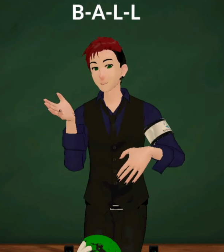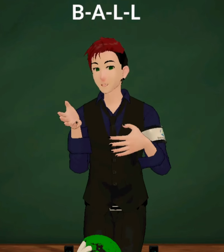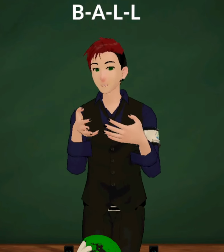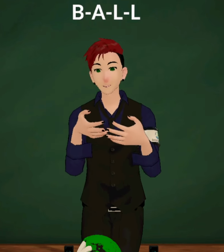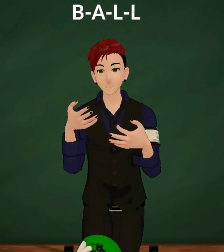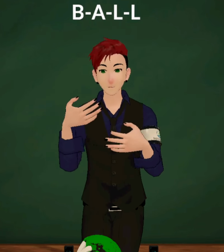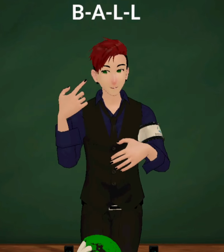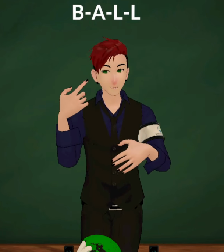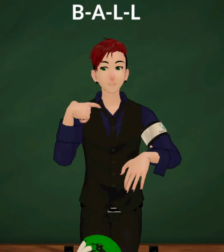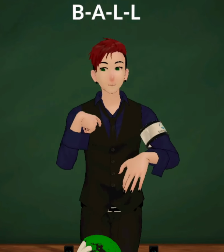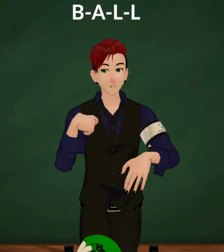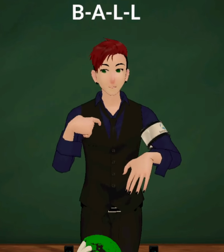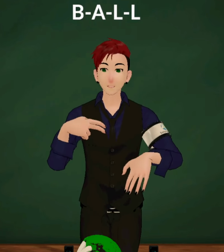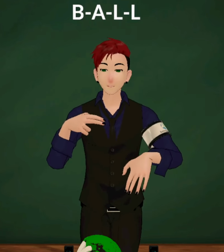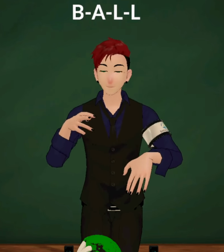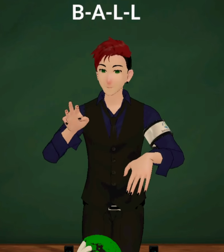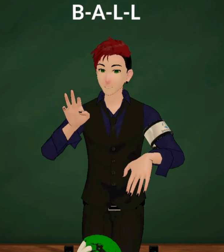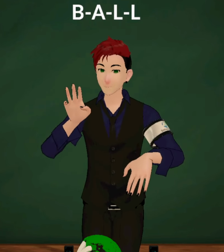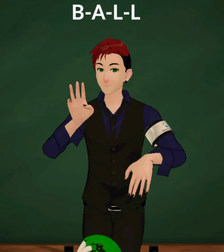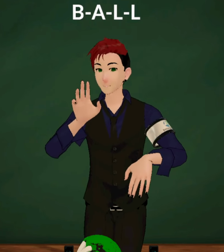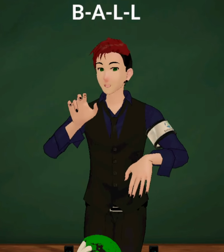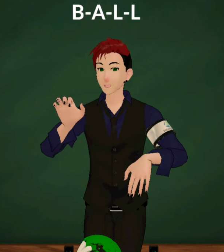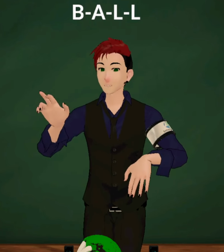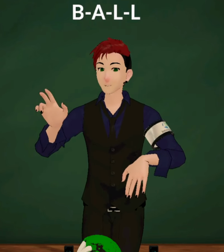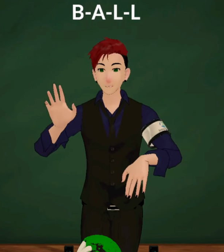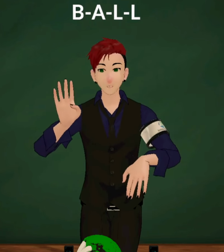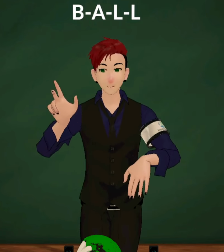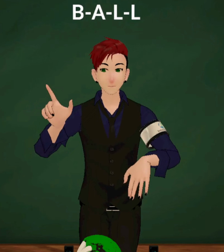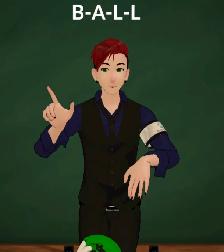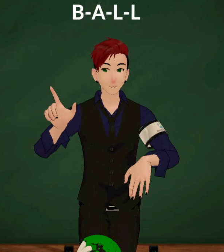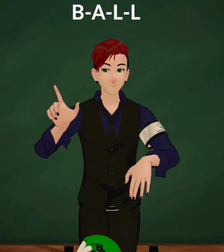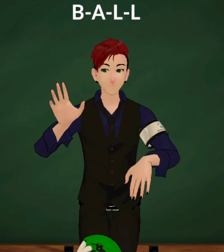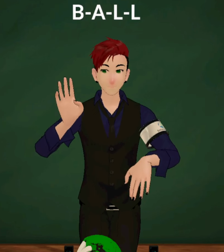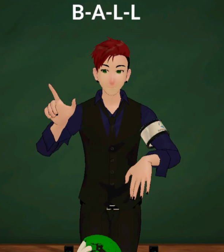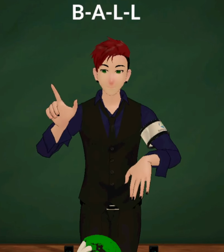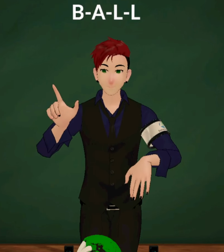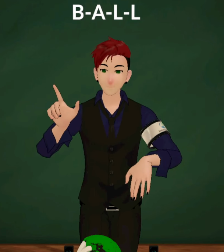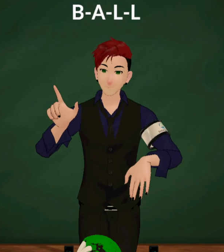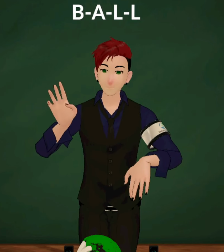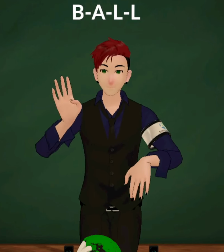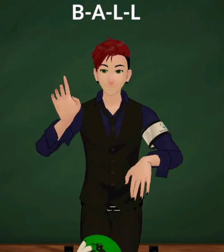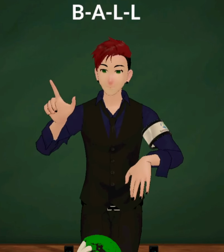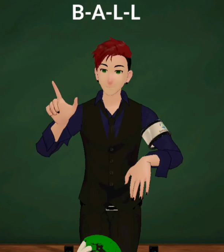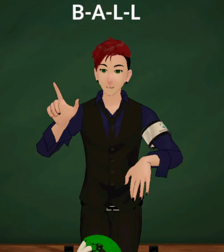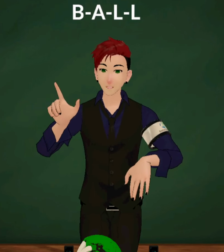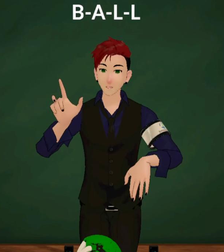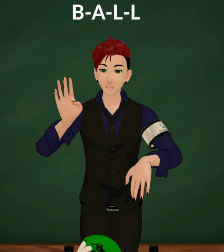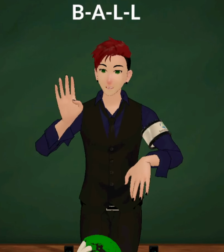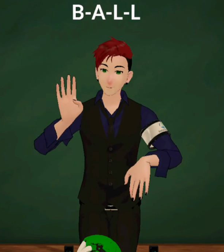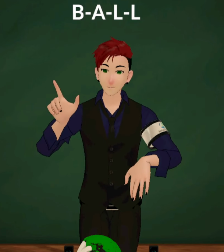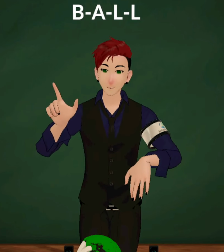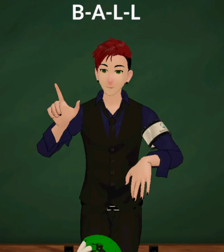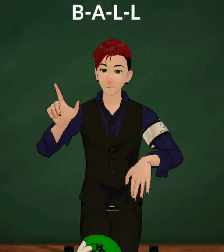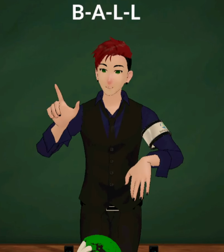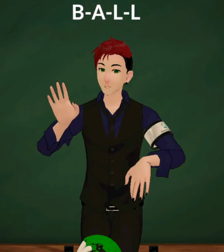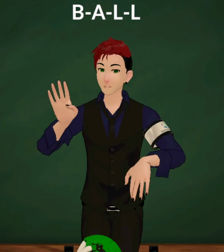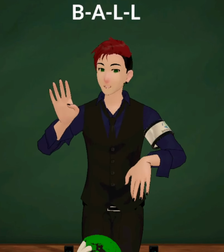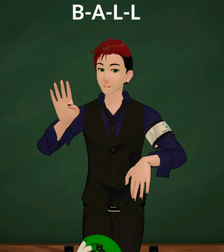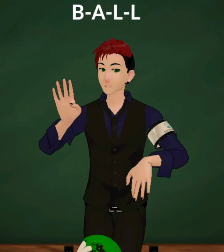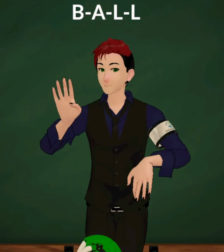found that just so much easier for me. So I spell the word ball. And I feel like it very much flows because it's